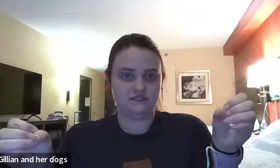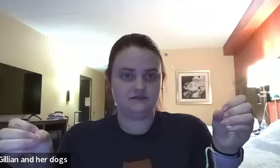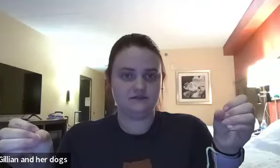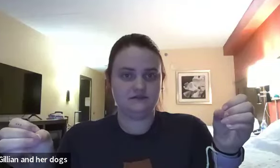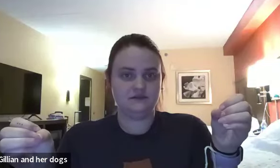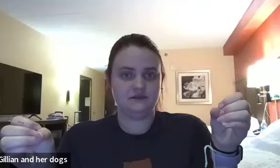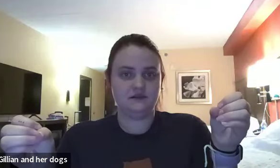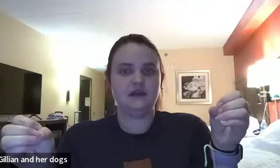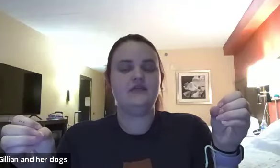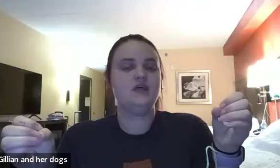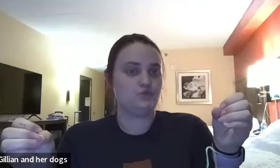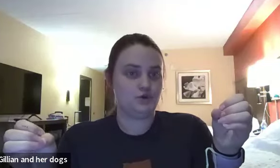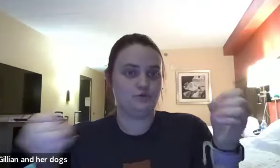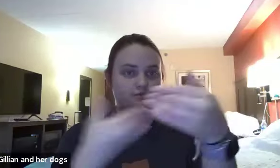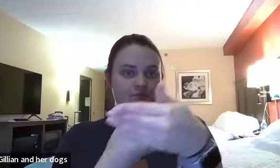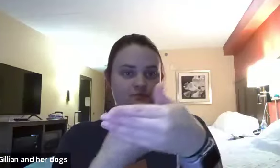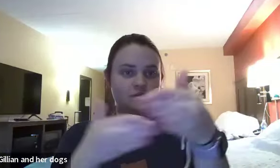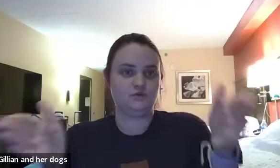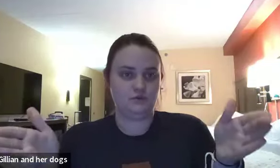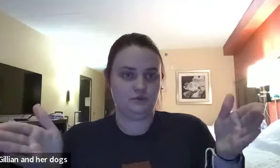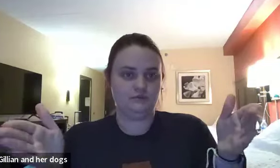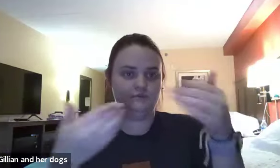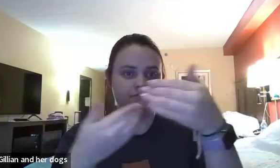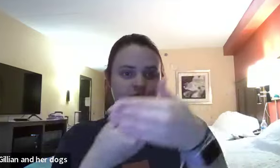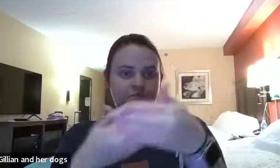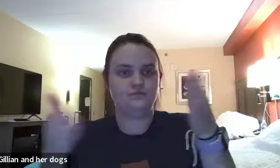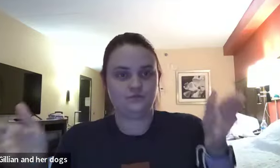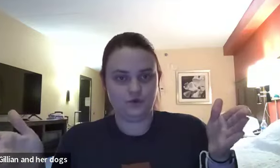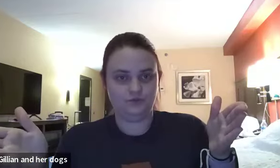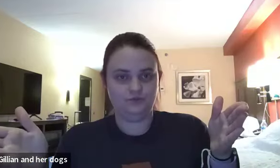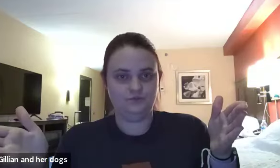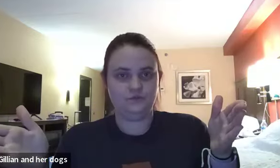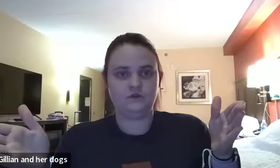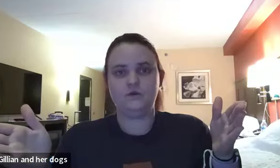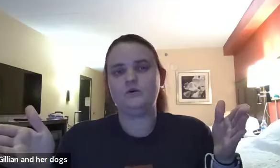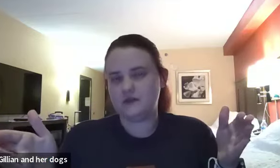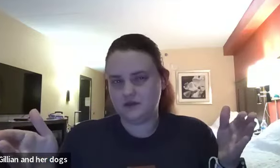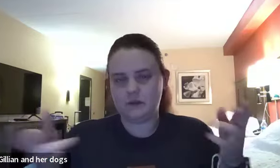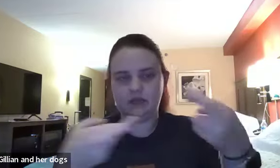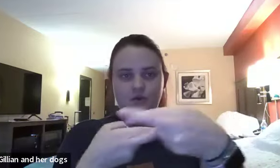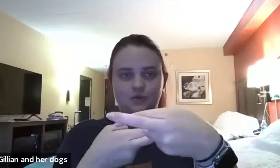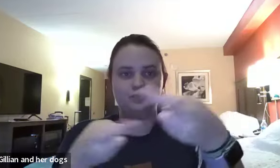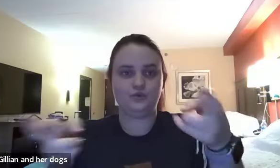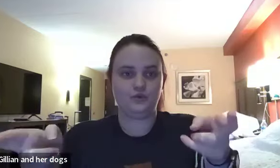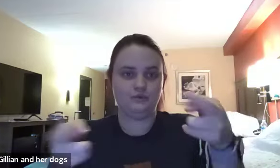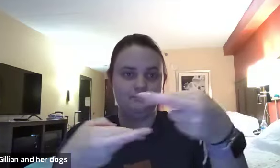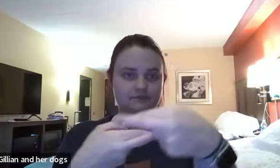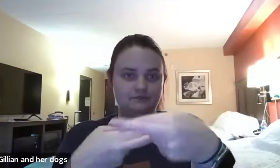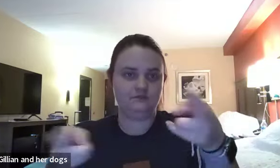office. And then room, room, room, or the other way, room,